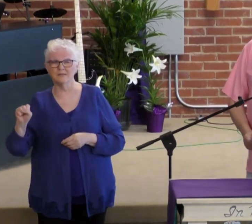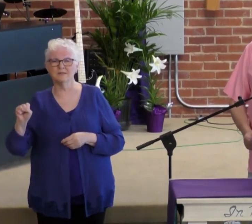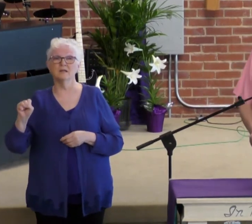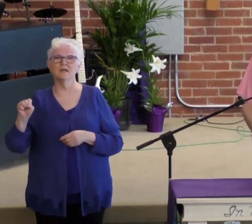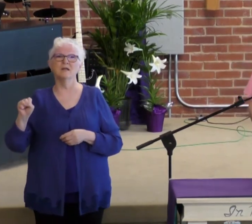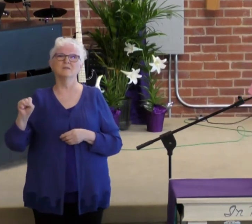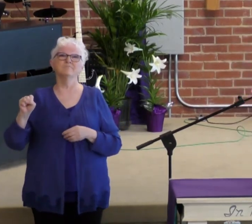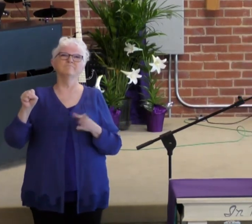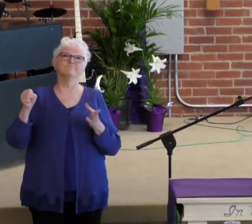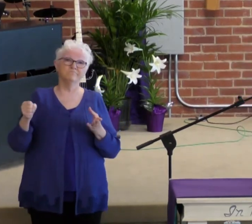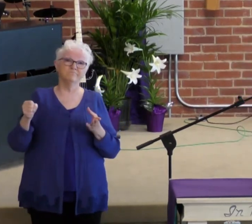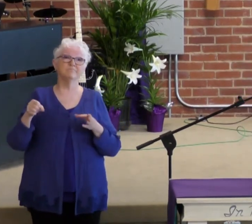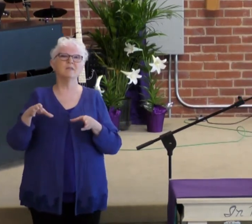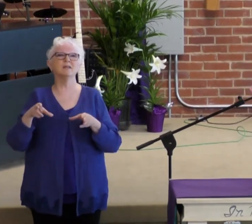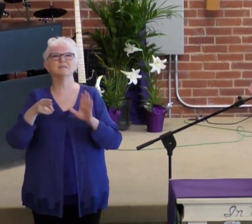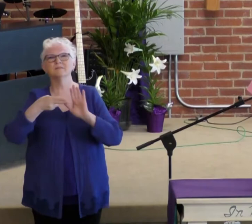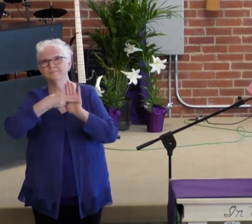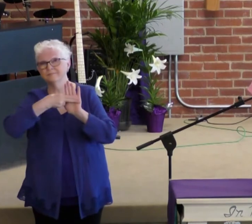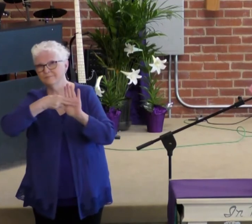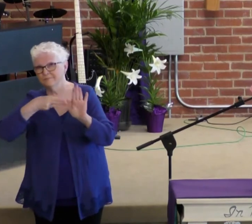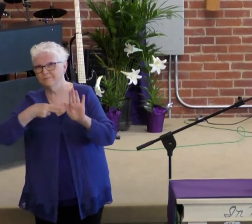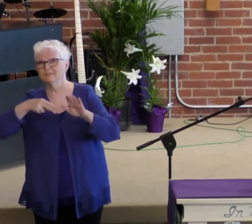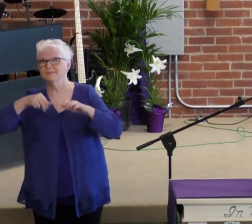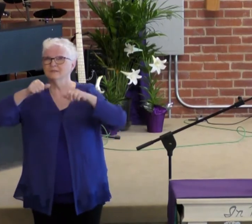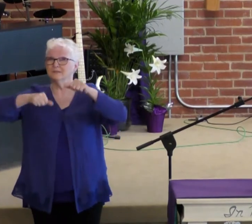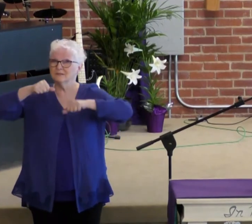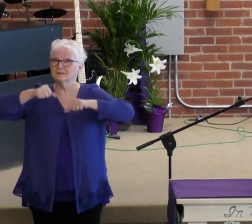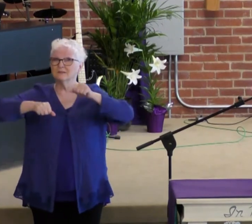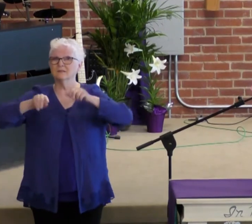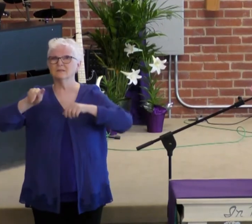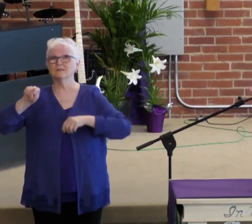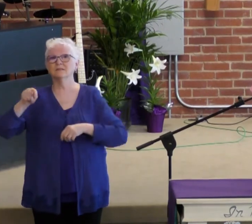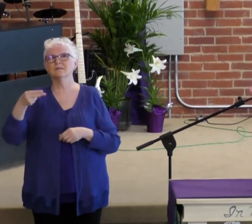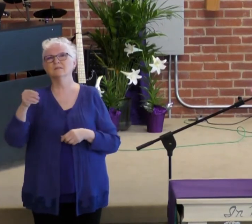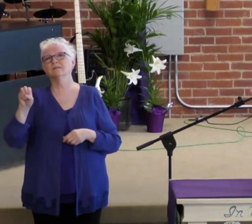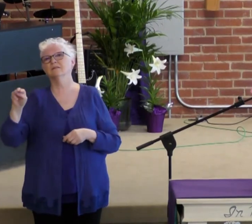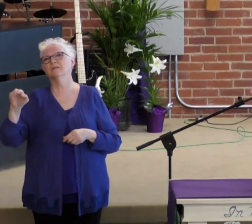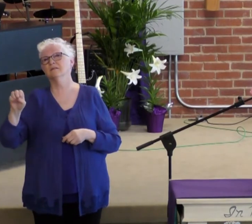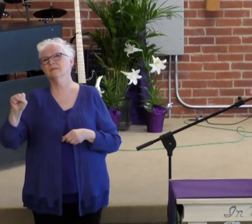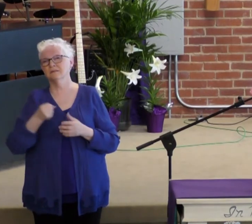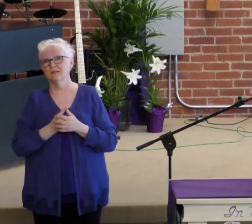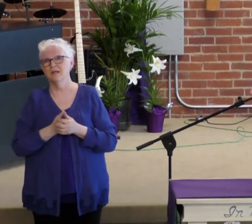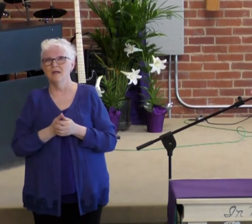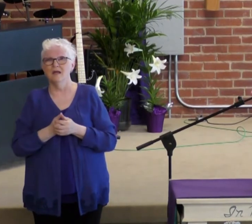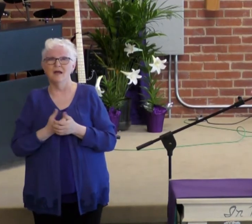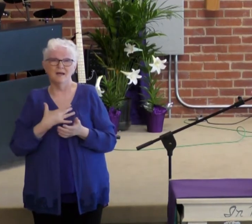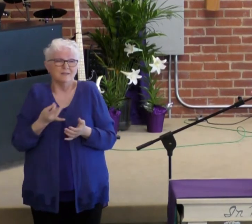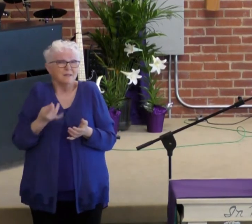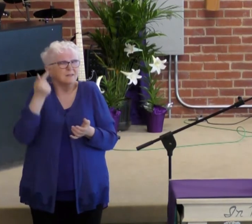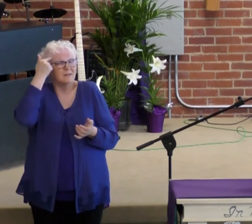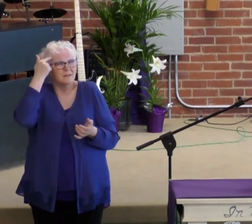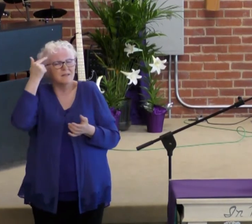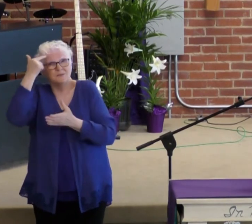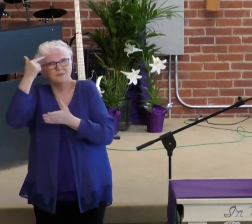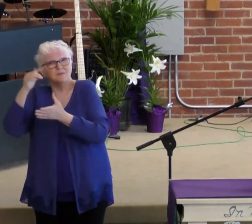the title Doubting Thomas. I would like to think that he was believing Thomas because he wanted